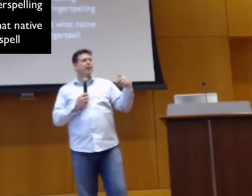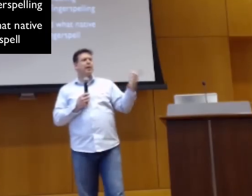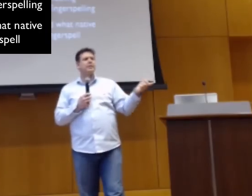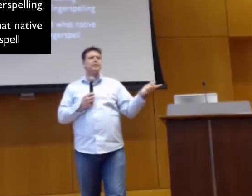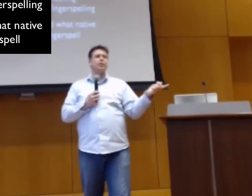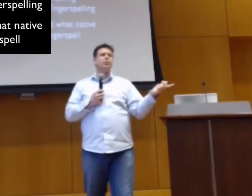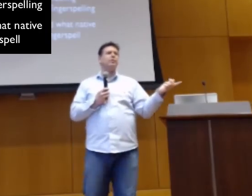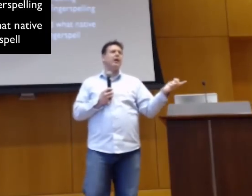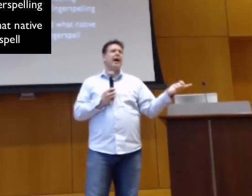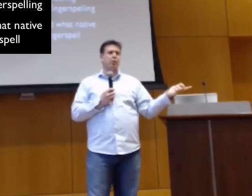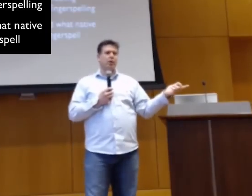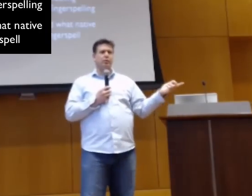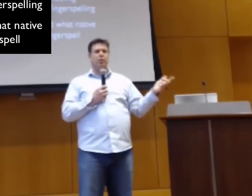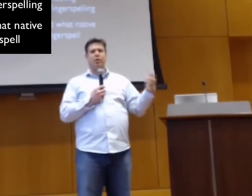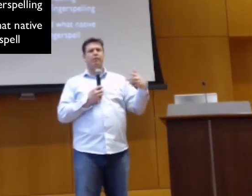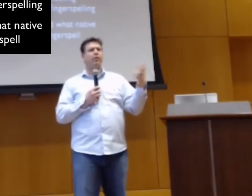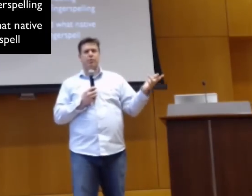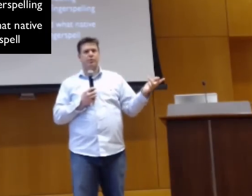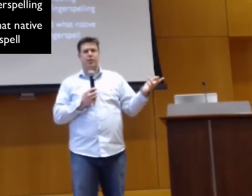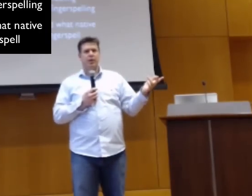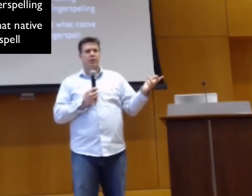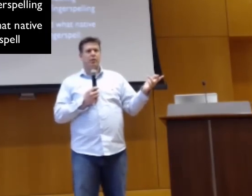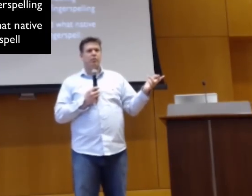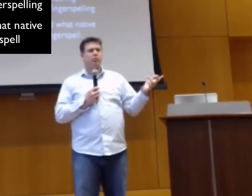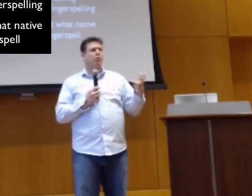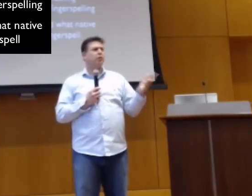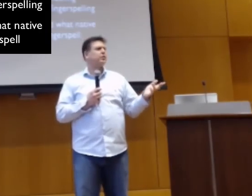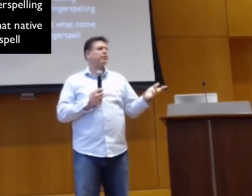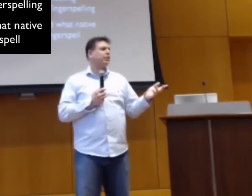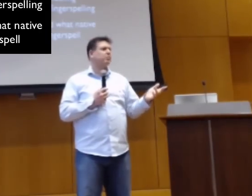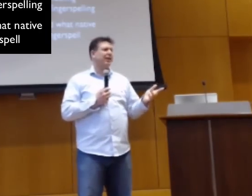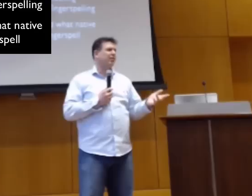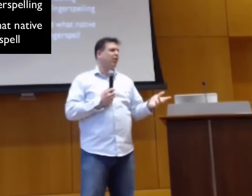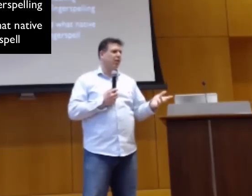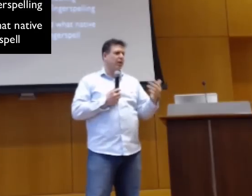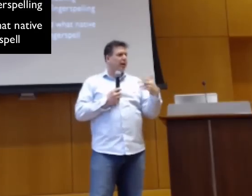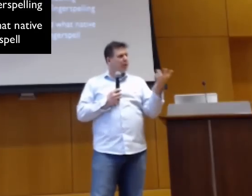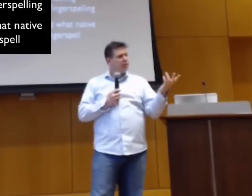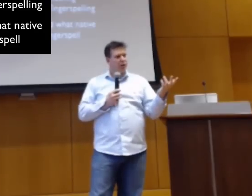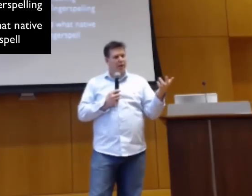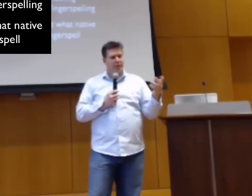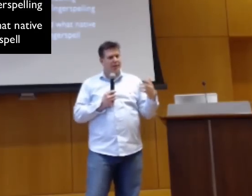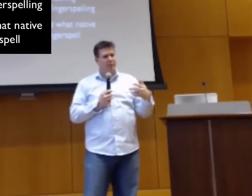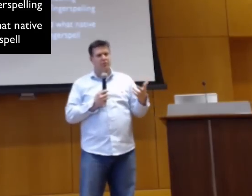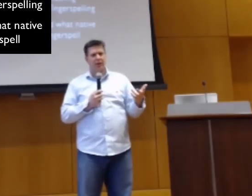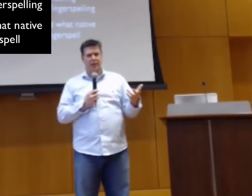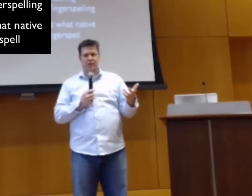my cousins who live in Iowa, who are farmers, don't understand fingerspelling at all. And when I was growing up, I thought that was strange.